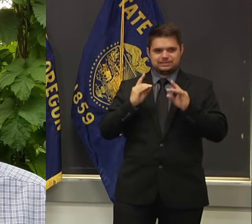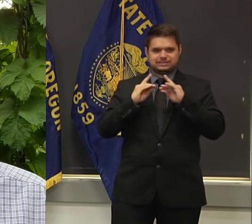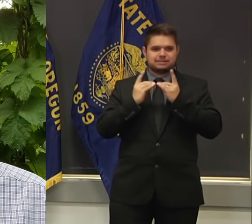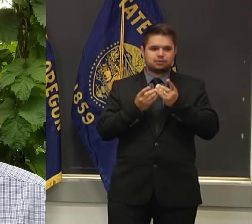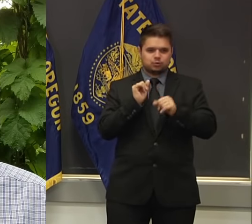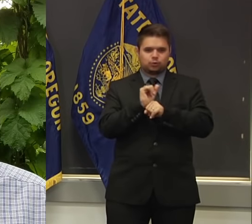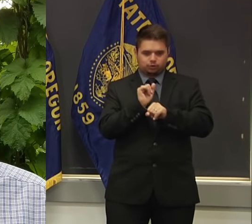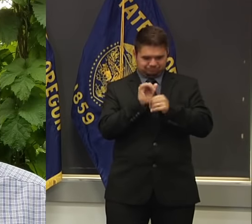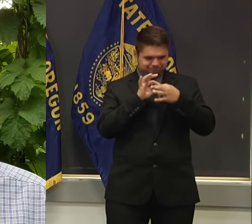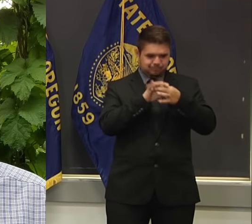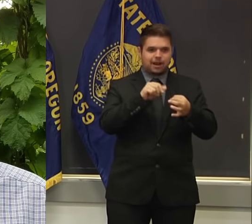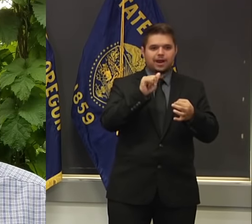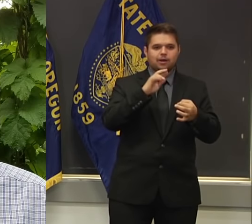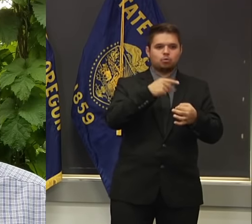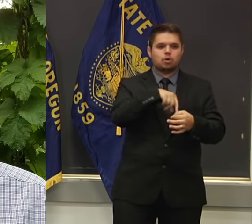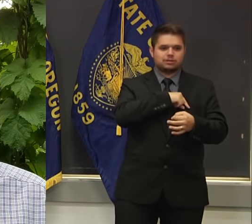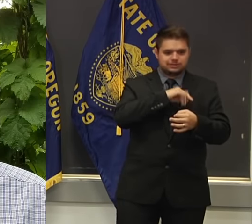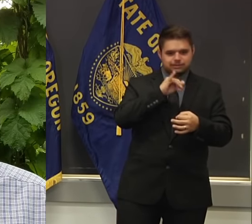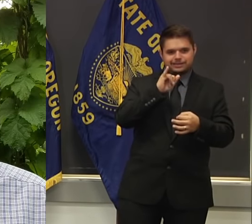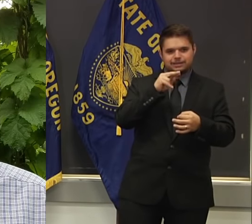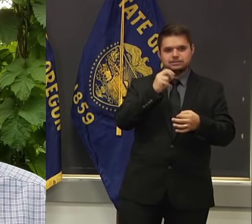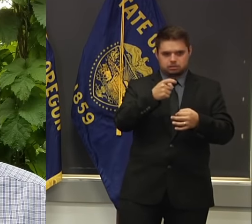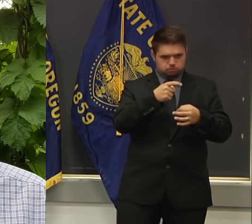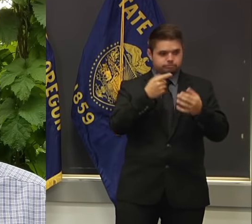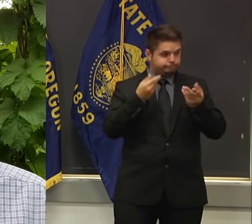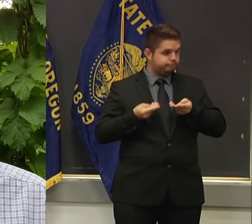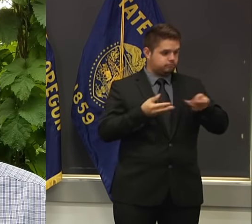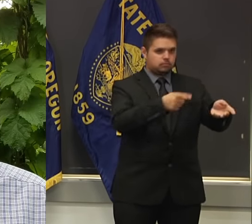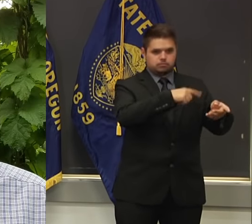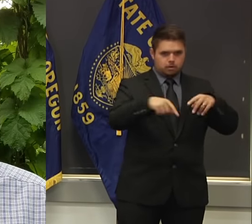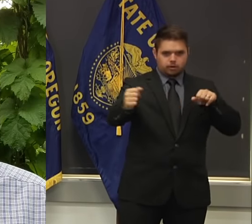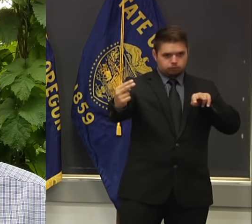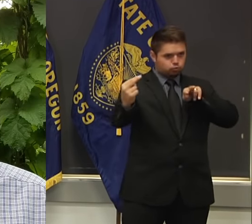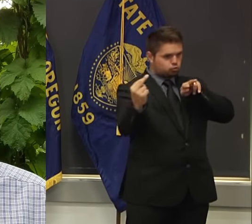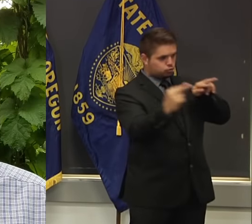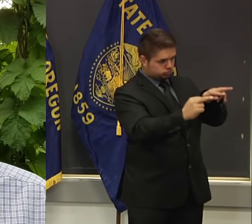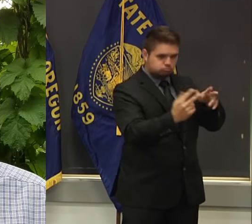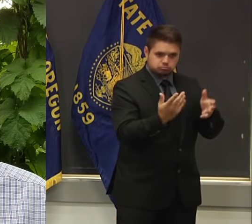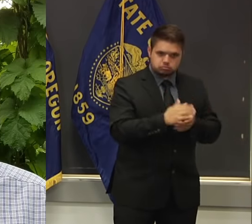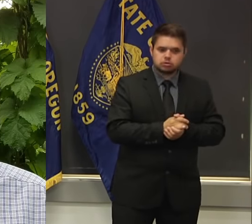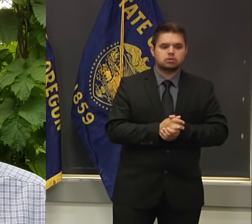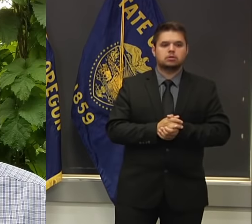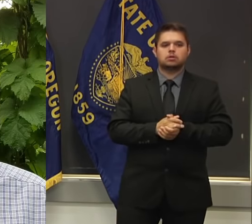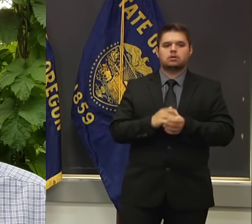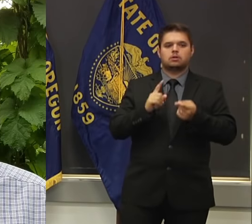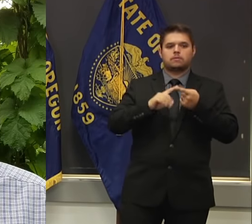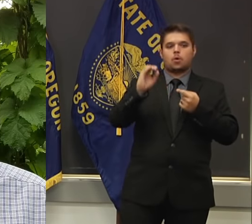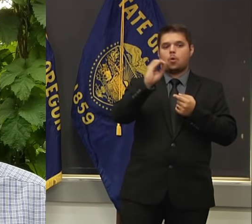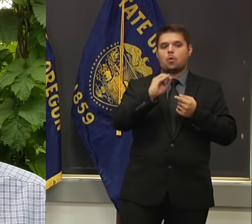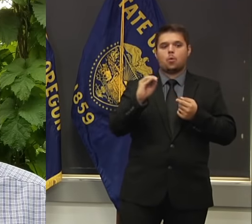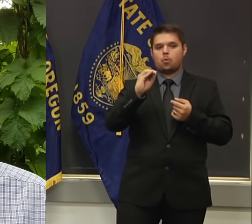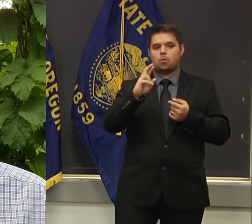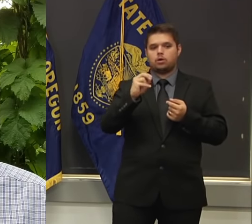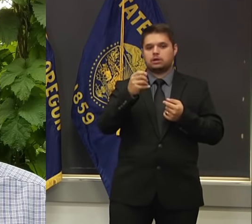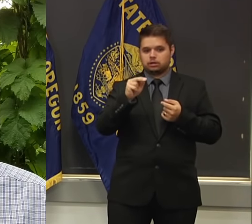public. So a good place to go to get information is the Oregon Smoke Blog, which is